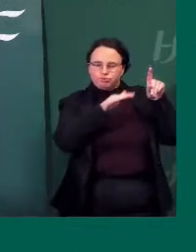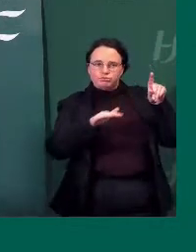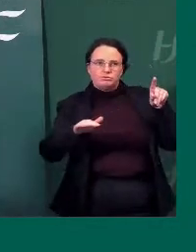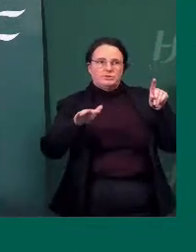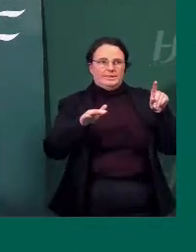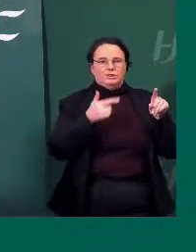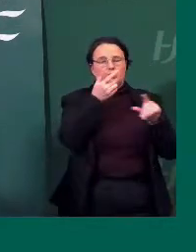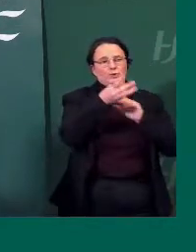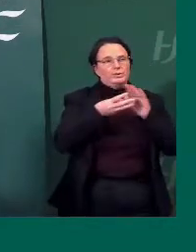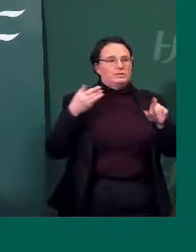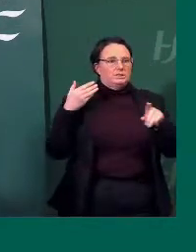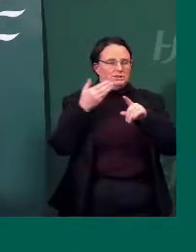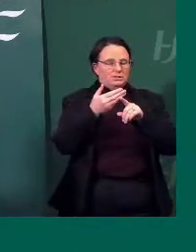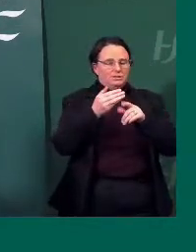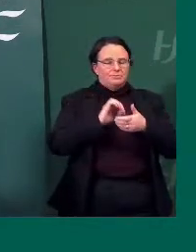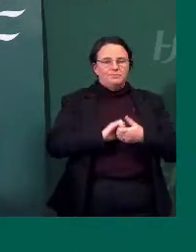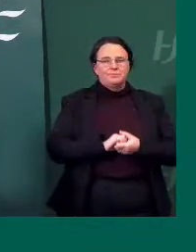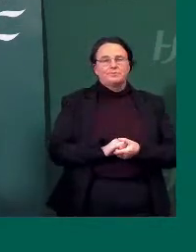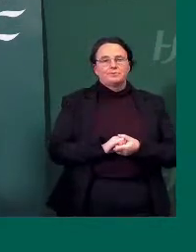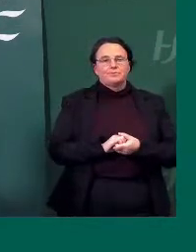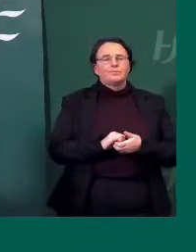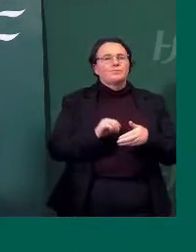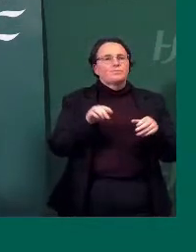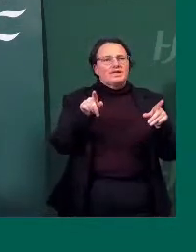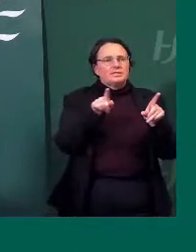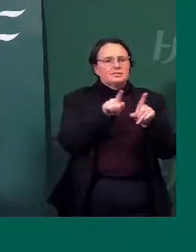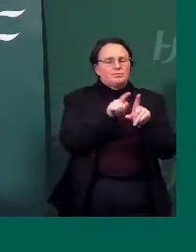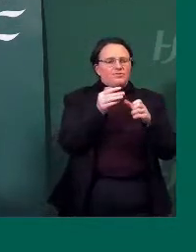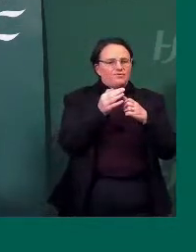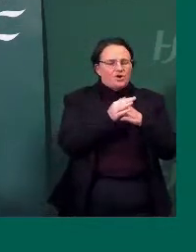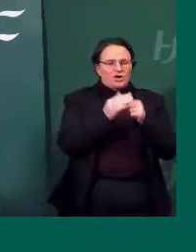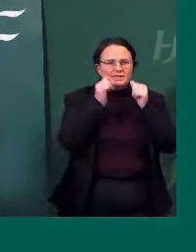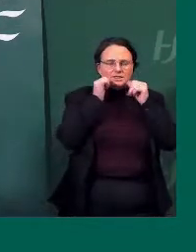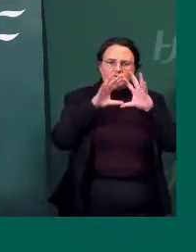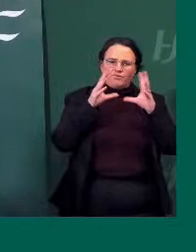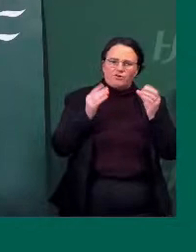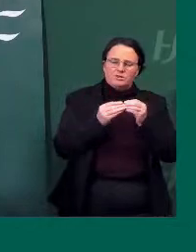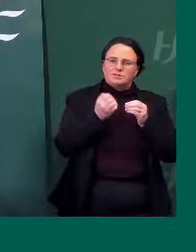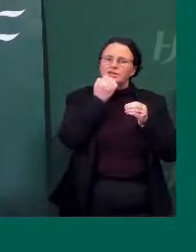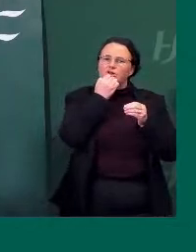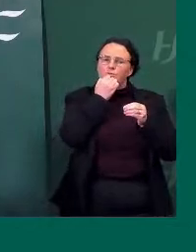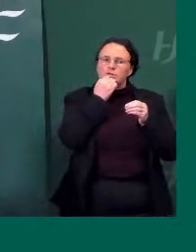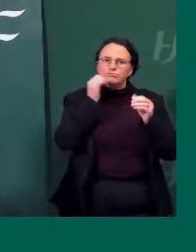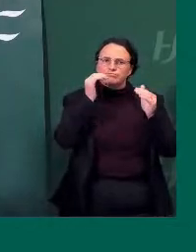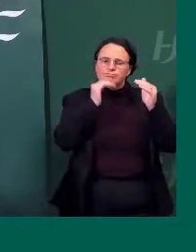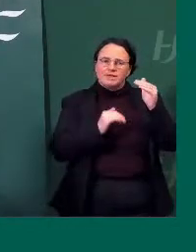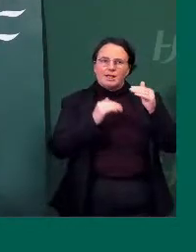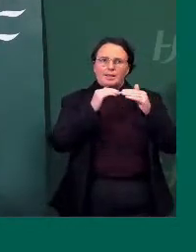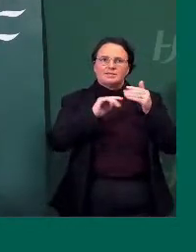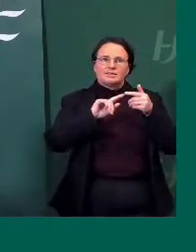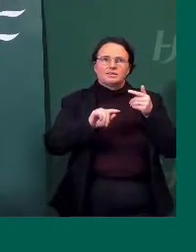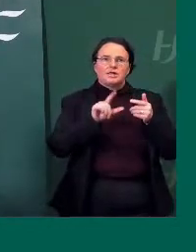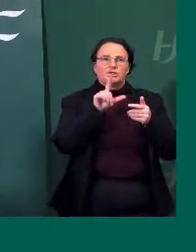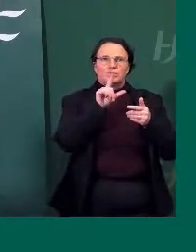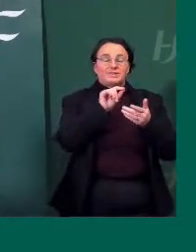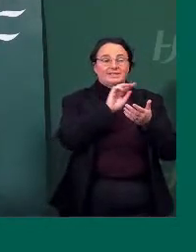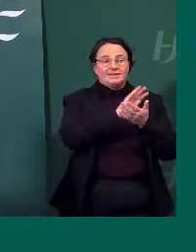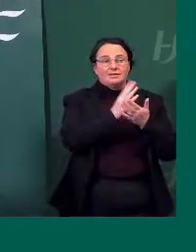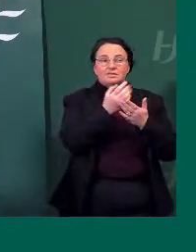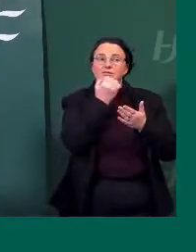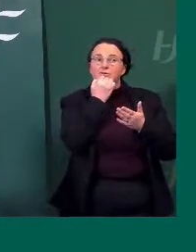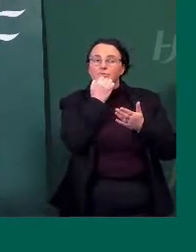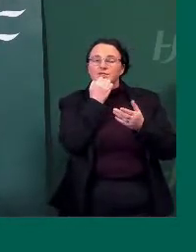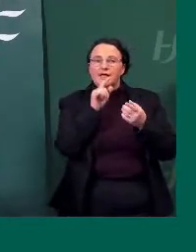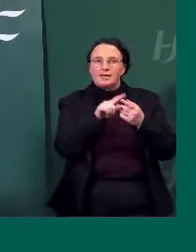weeks. Likewise, in terms of our attendances overall, that has also reduced down below the 2019 numbers. And